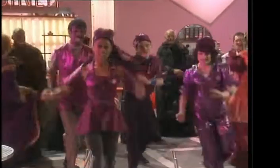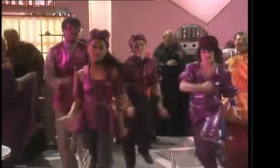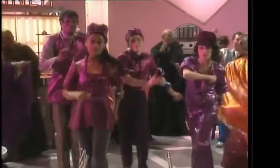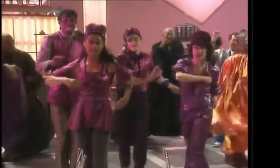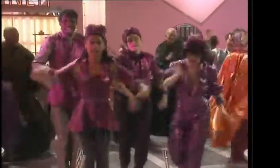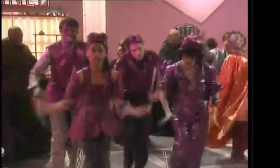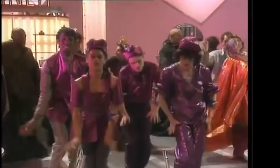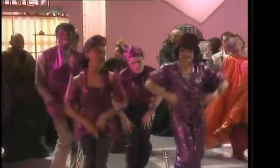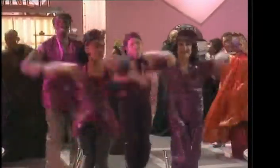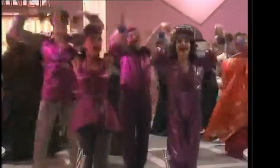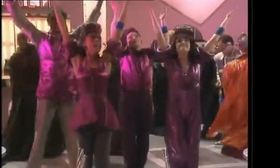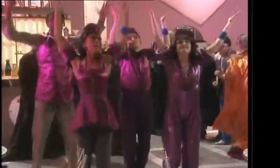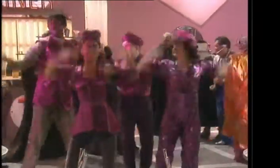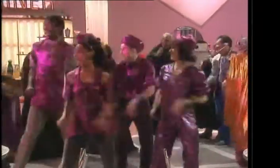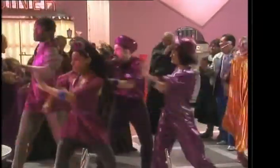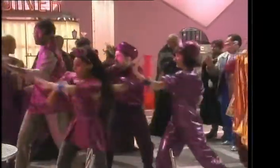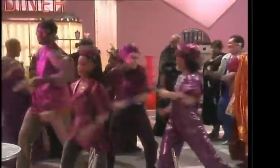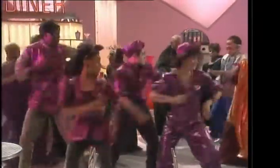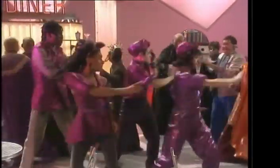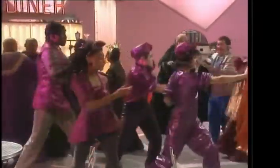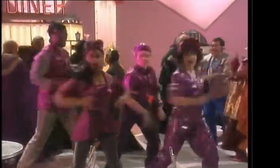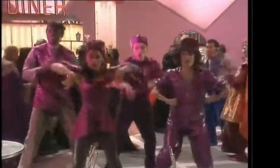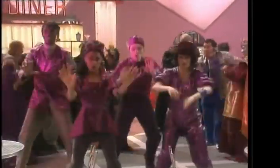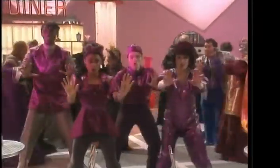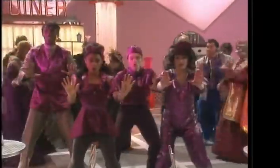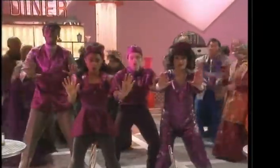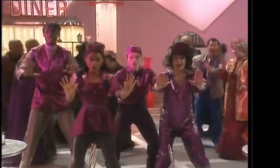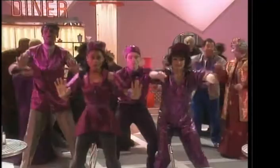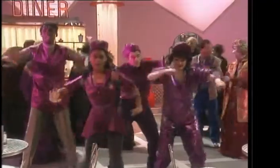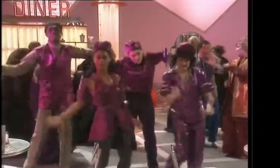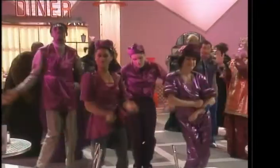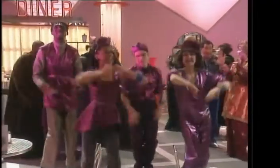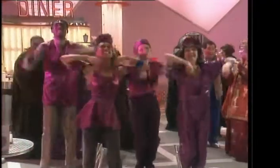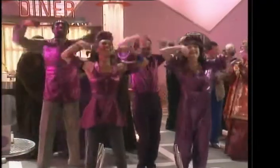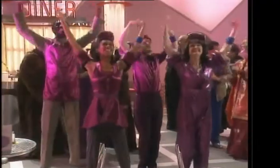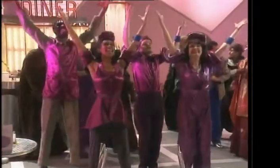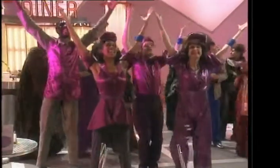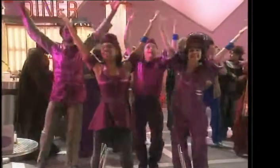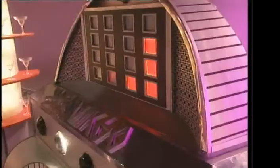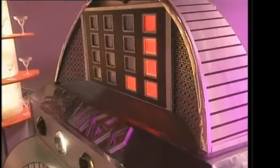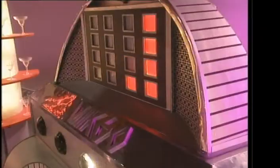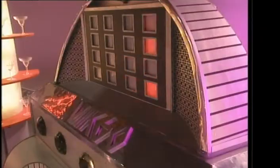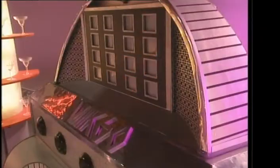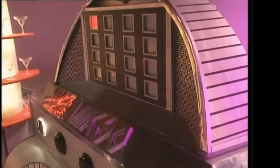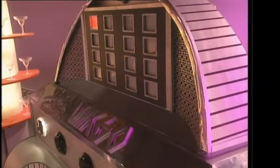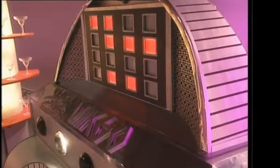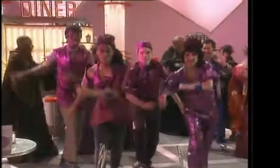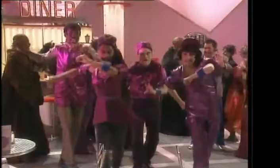week out, dress up and dine. Month in, month out, no stopping infinity. Day in,